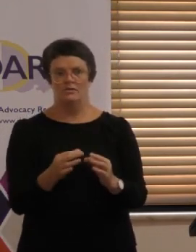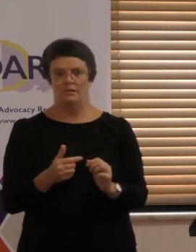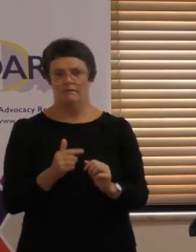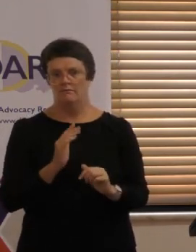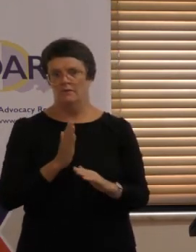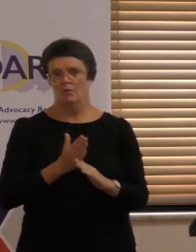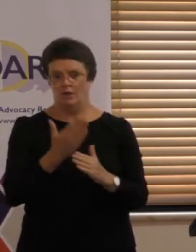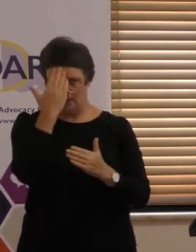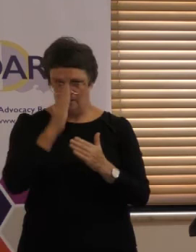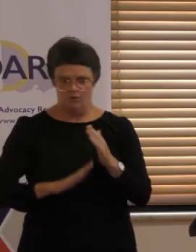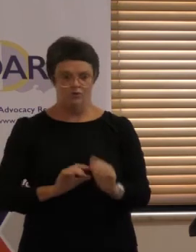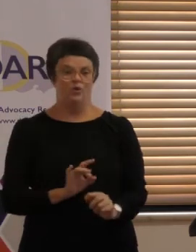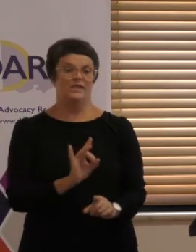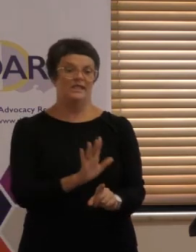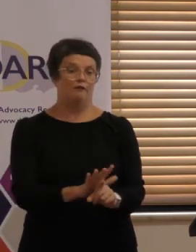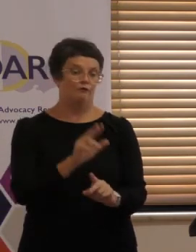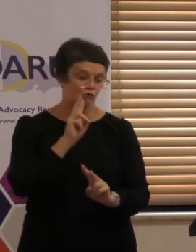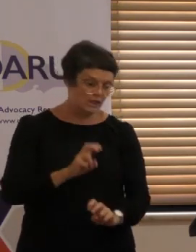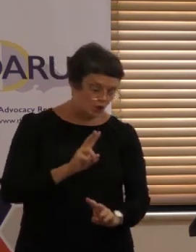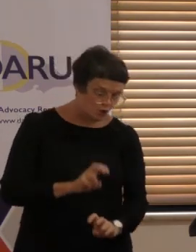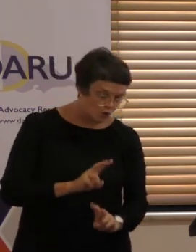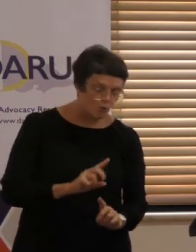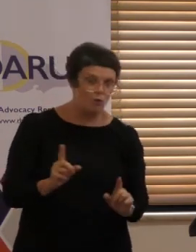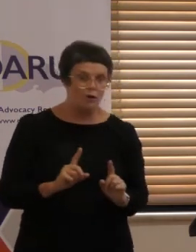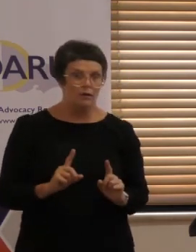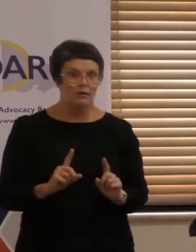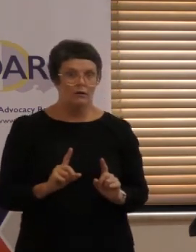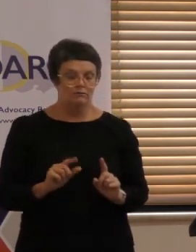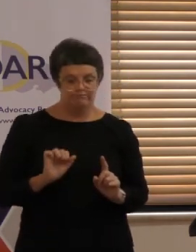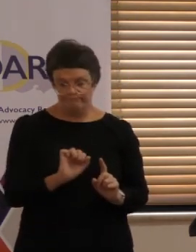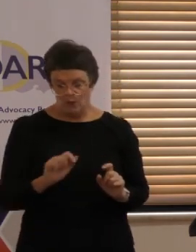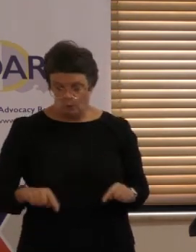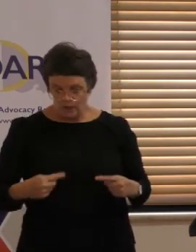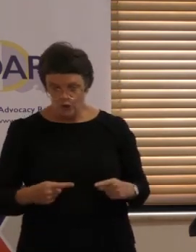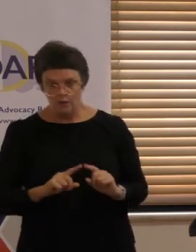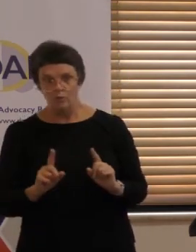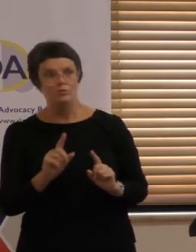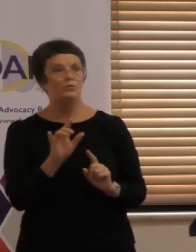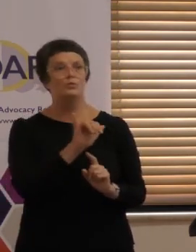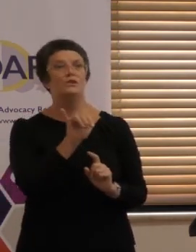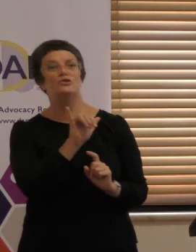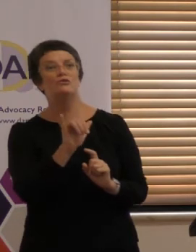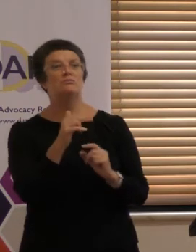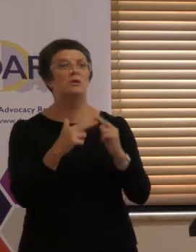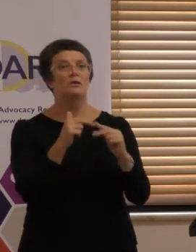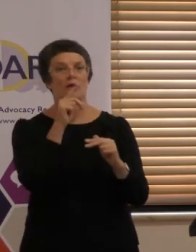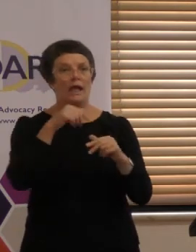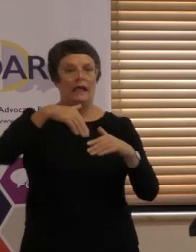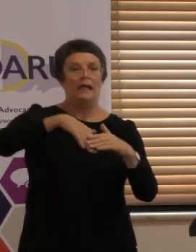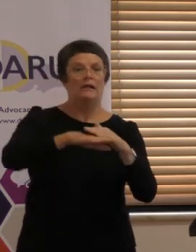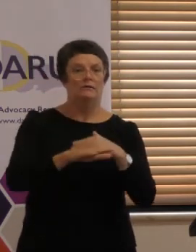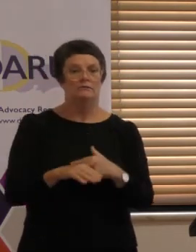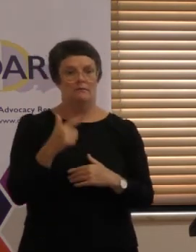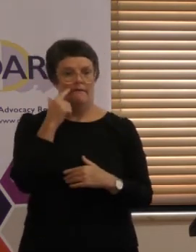which of the agencies might be physically accessible to you in your wheelchair. yourself and find your own